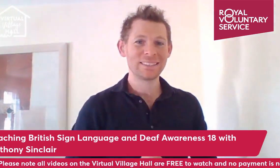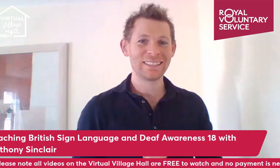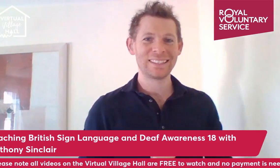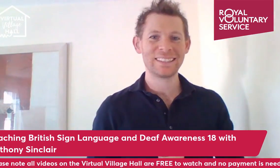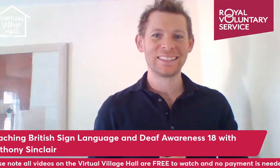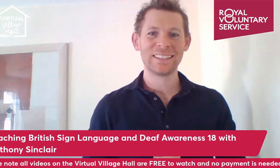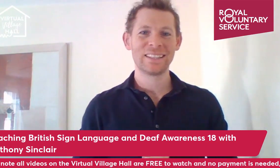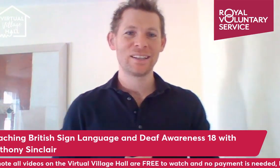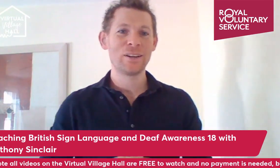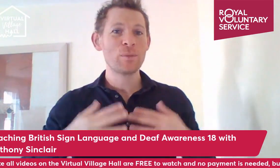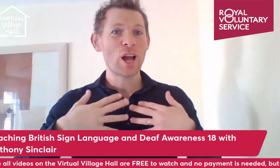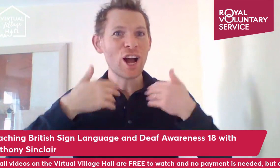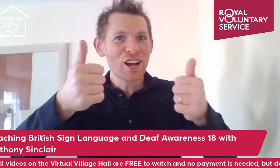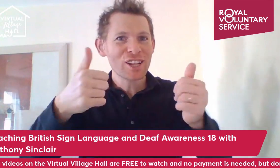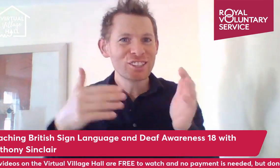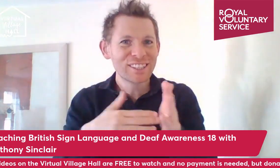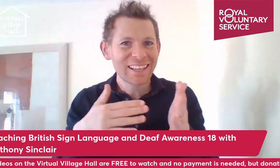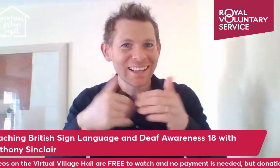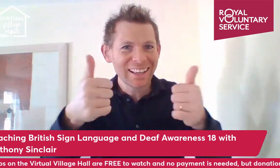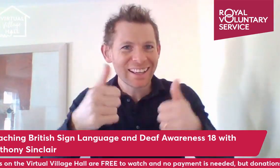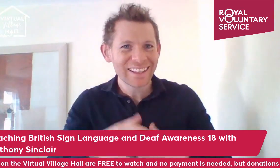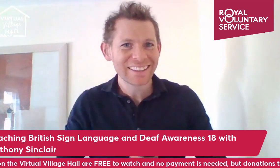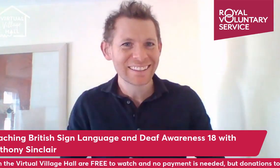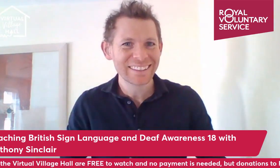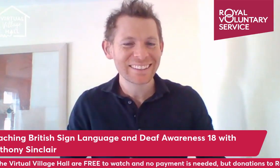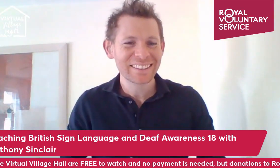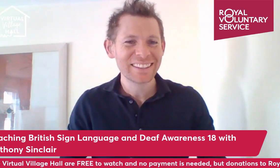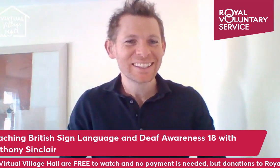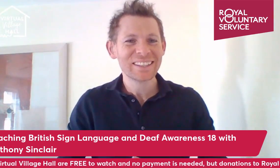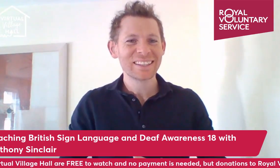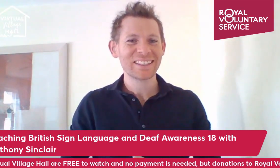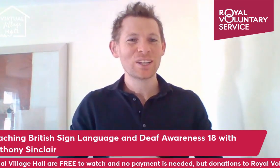Hello, everybody. How are we all today?